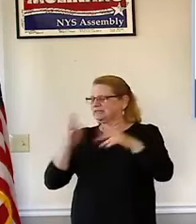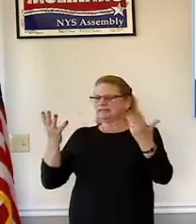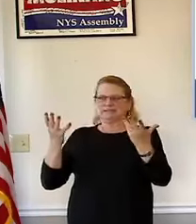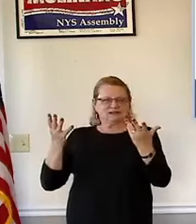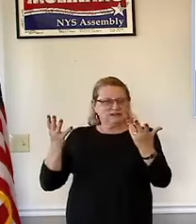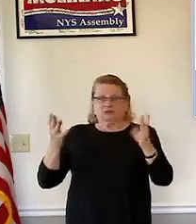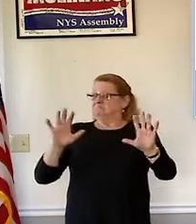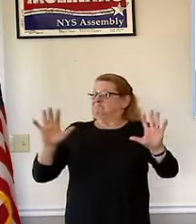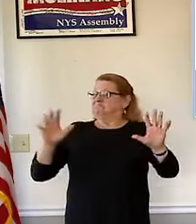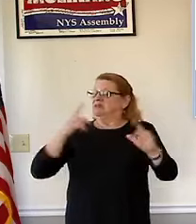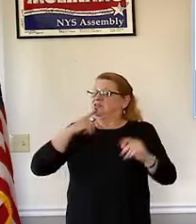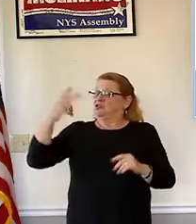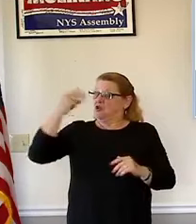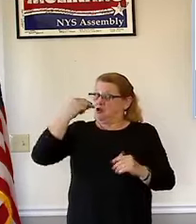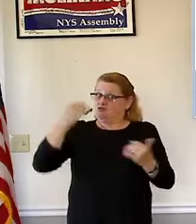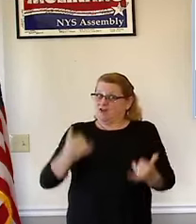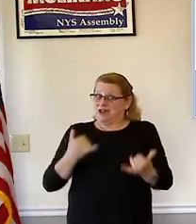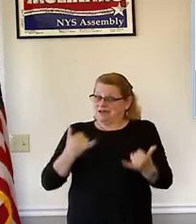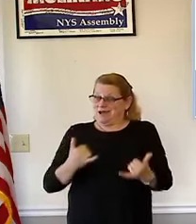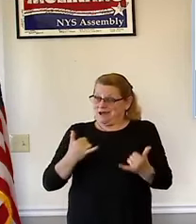again, based on the 20 days